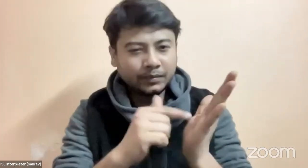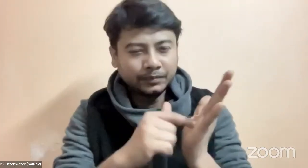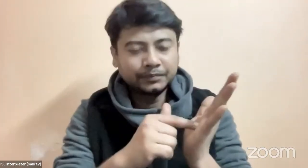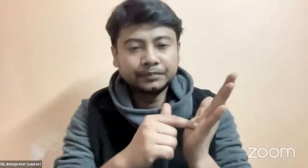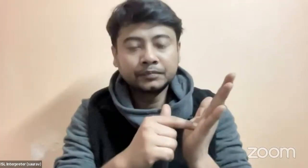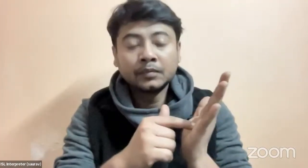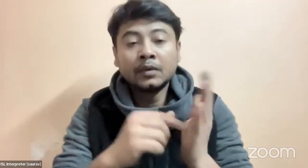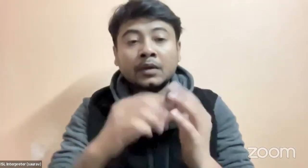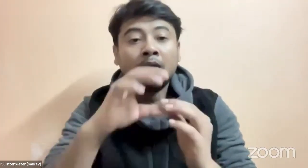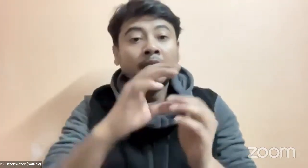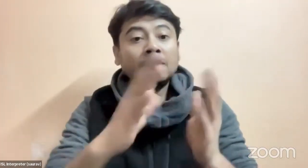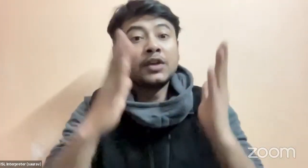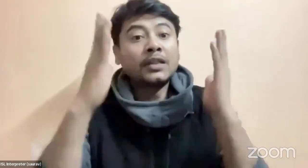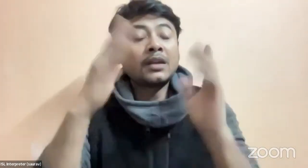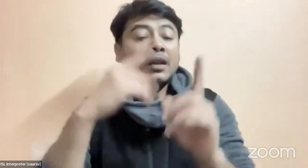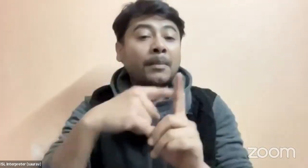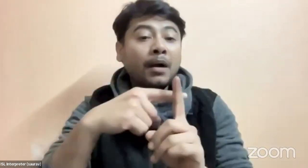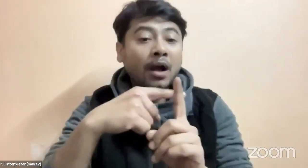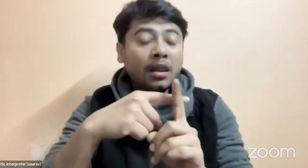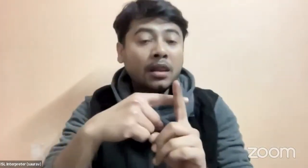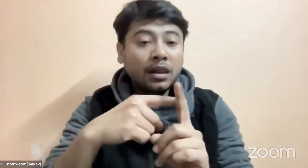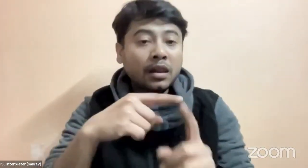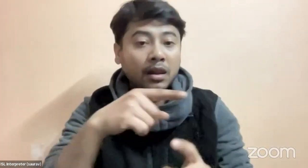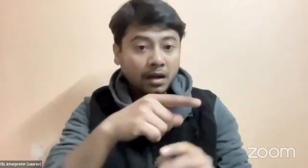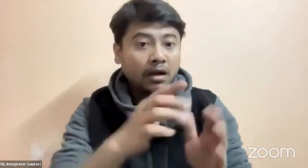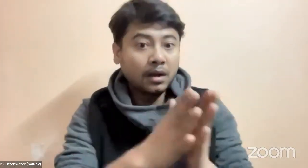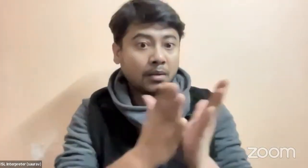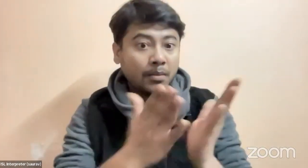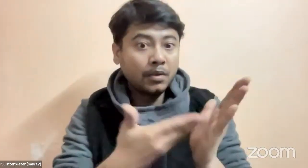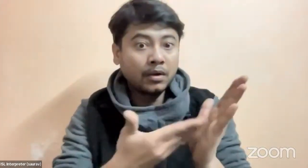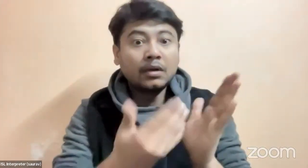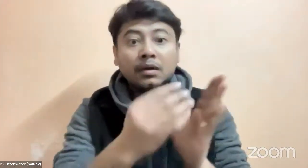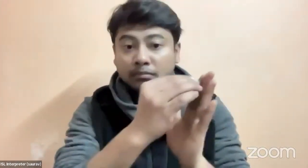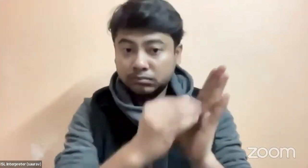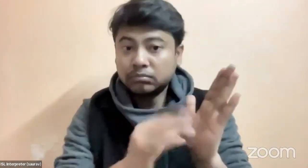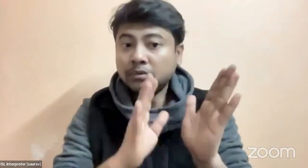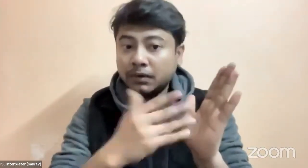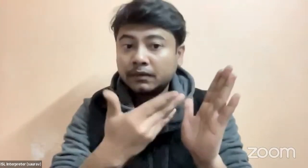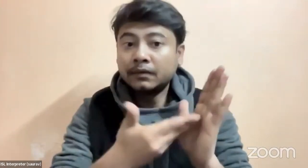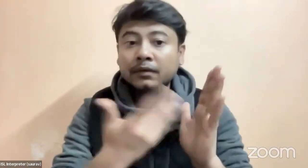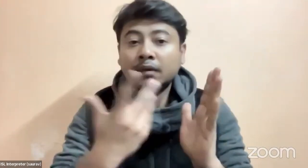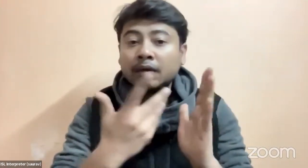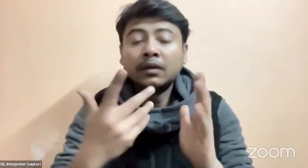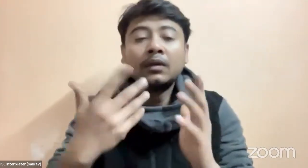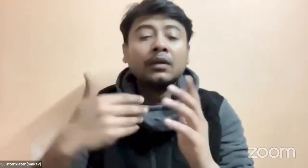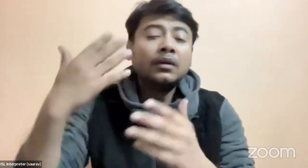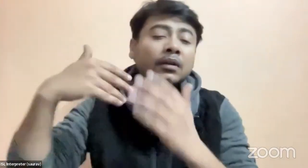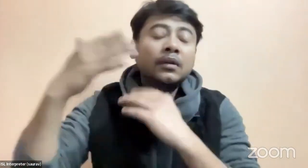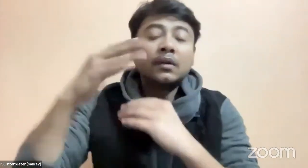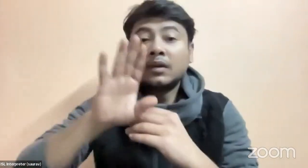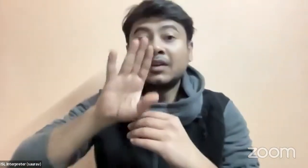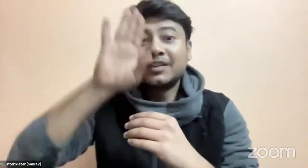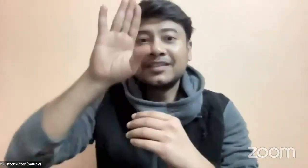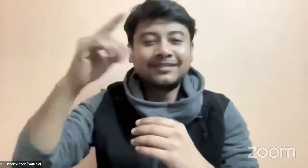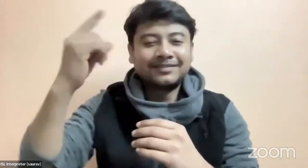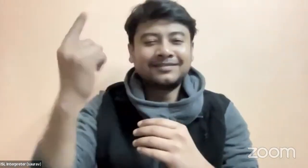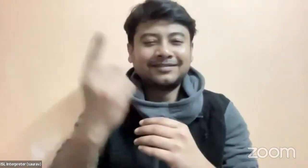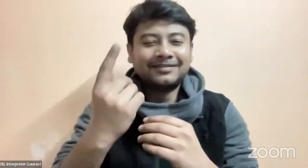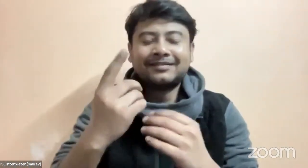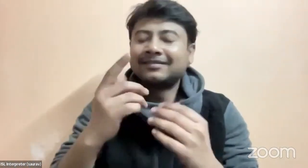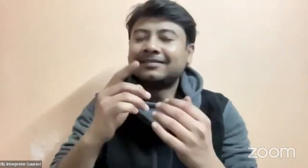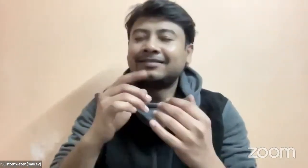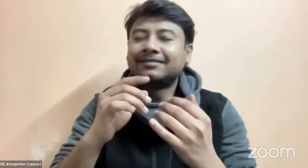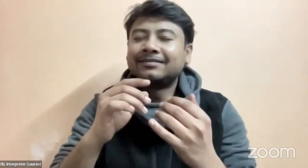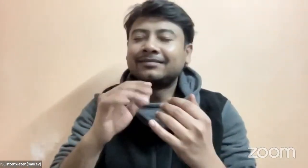In Chaitanya Mangal, there is an explanation that when Lord Krishna was present in Dwarika, Rukmini Devi, she was crying. You remember the